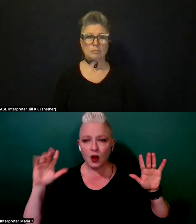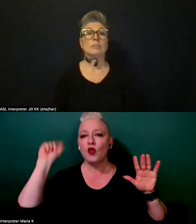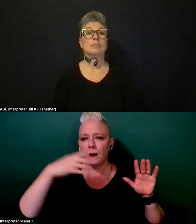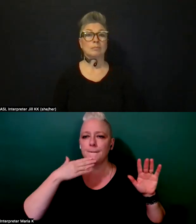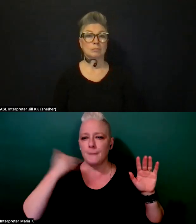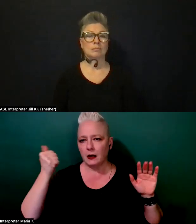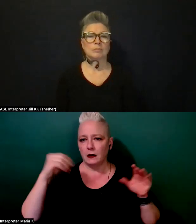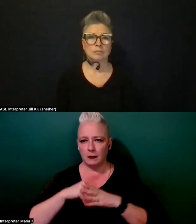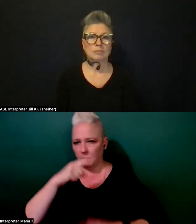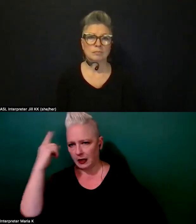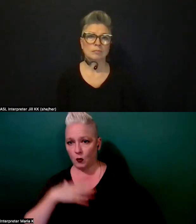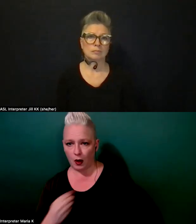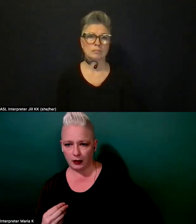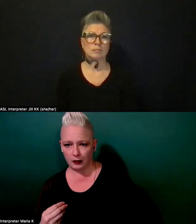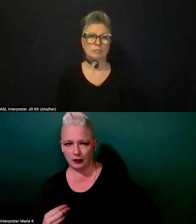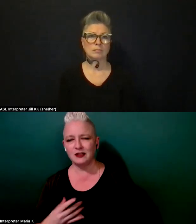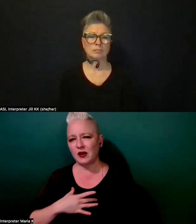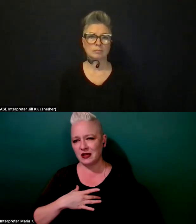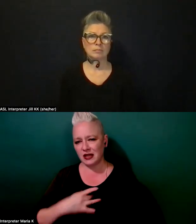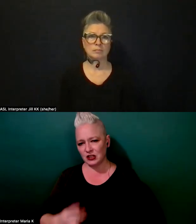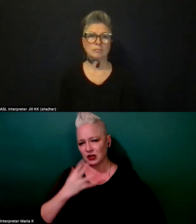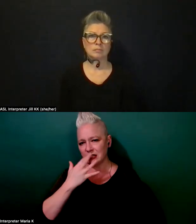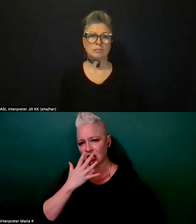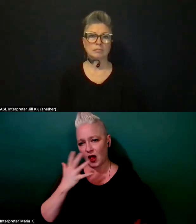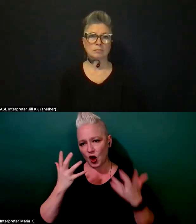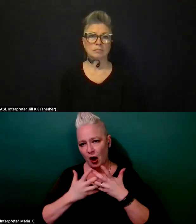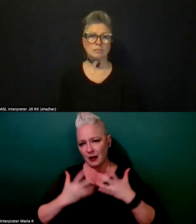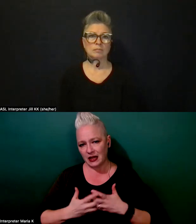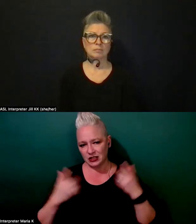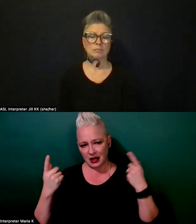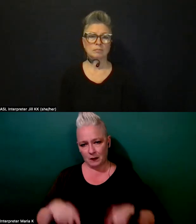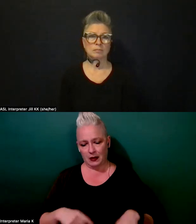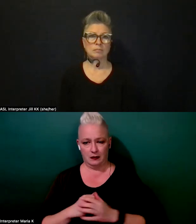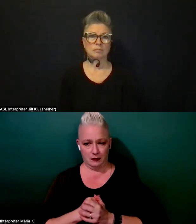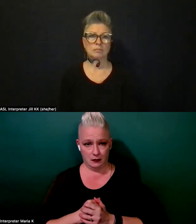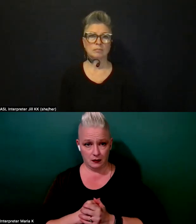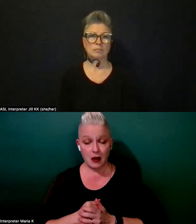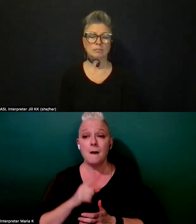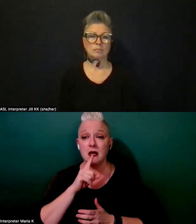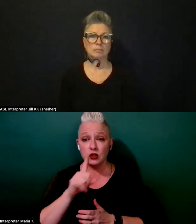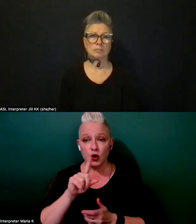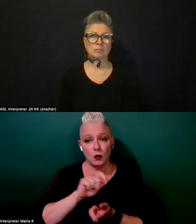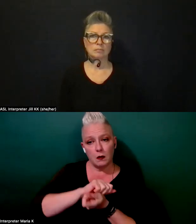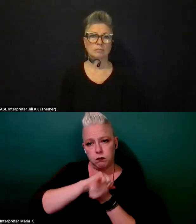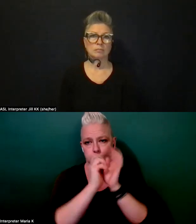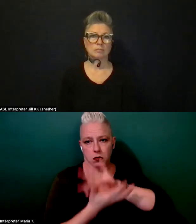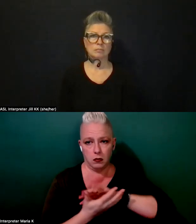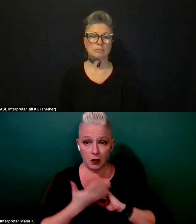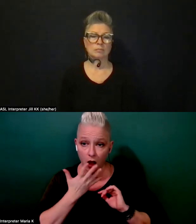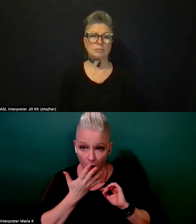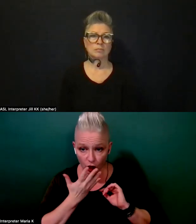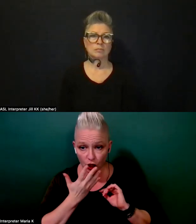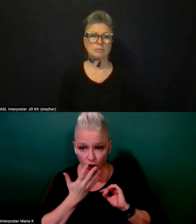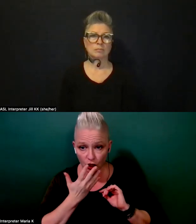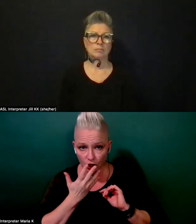and white. So there was some interesting color combinations happening. And then I had to make sure when they transformed into color that that